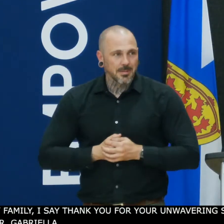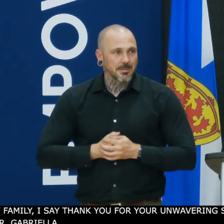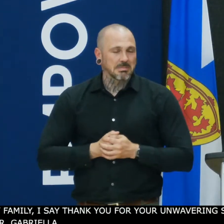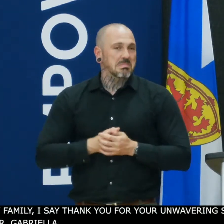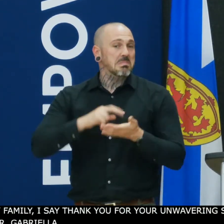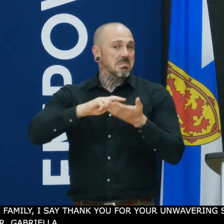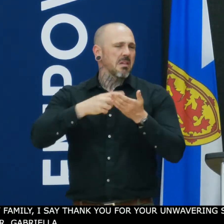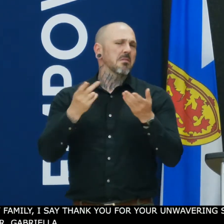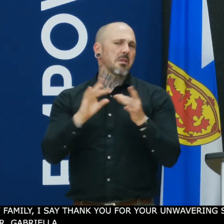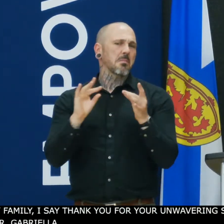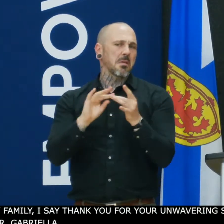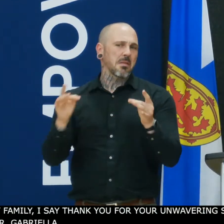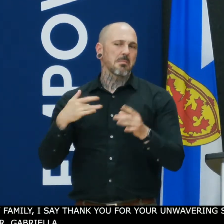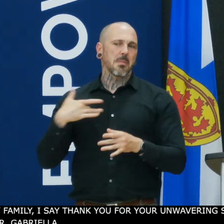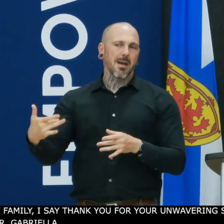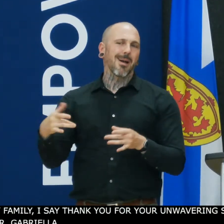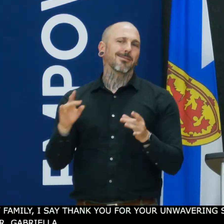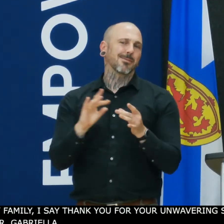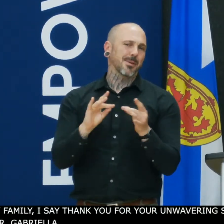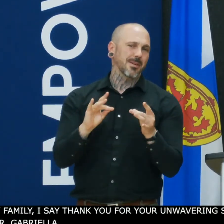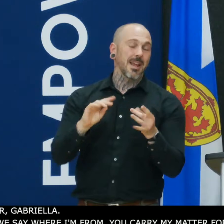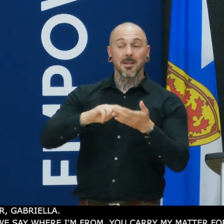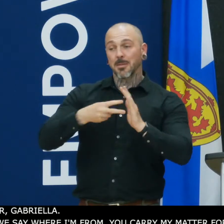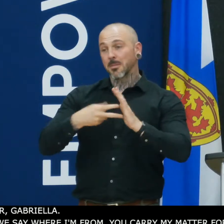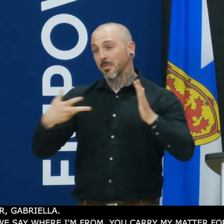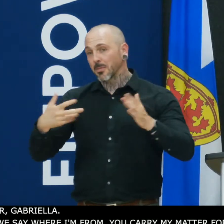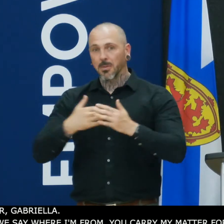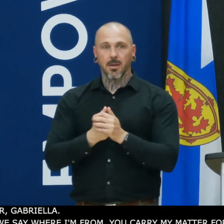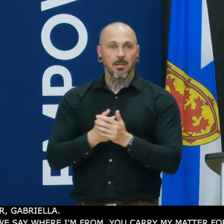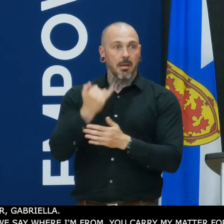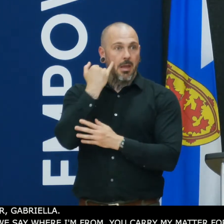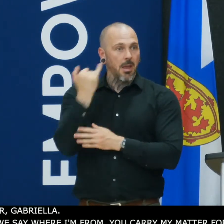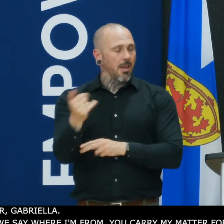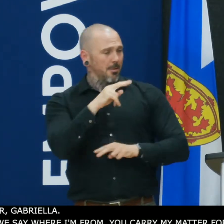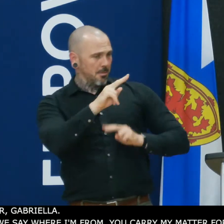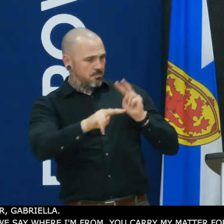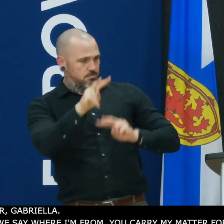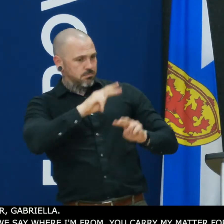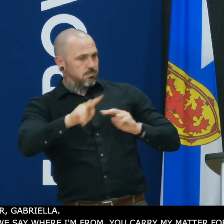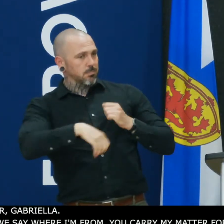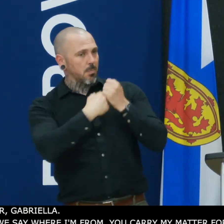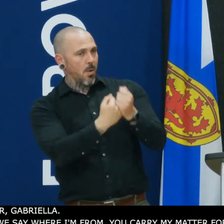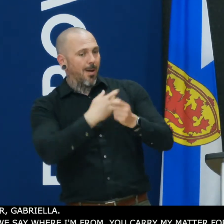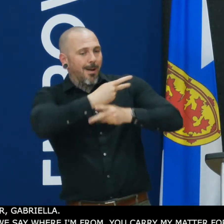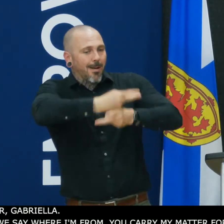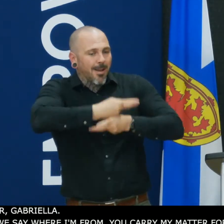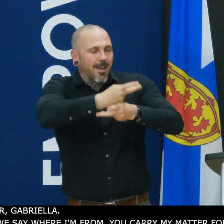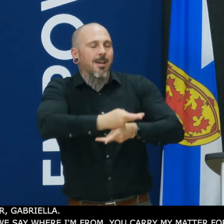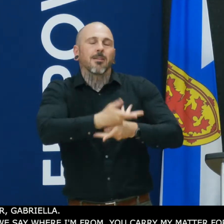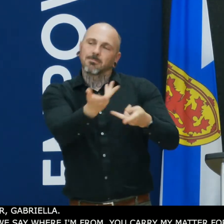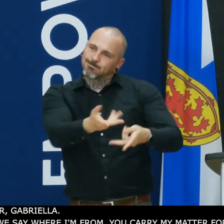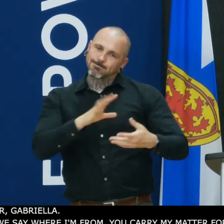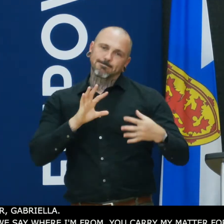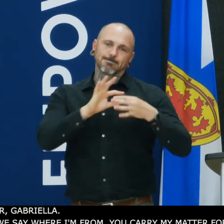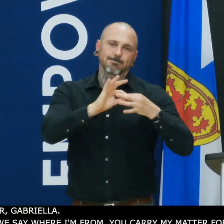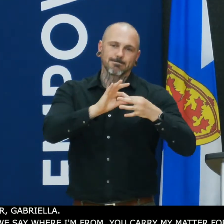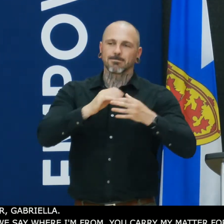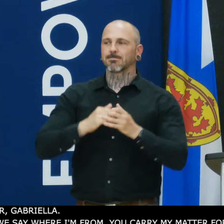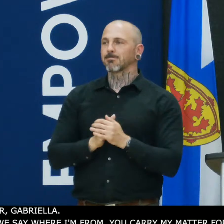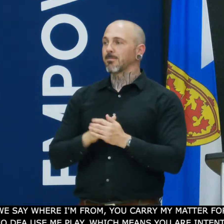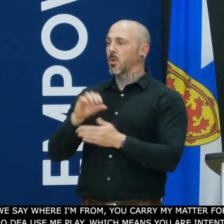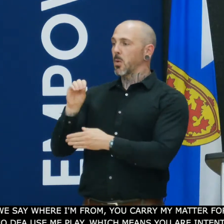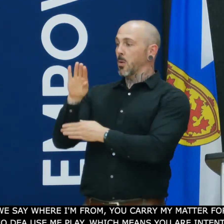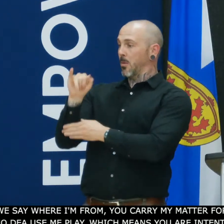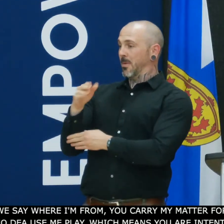simply means you are intentional about me. To my best friend, Obi, my captain, my #1 cheerleader, who